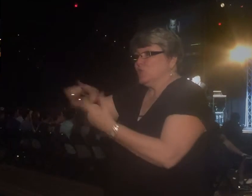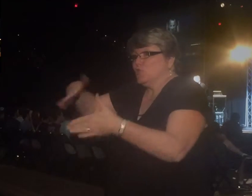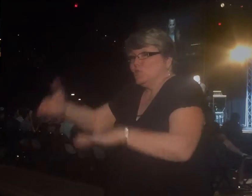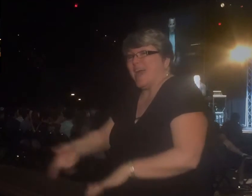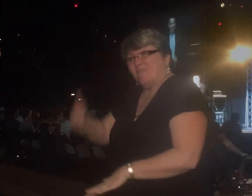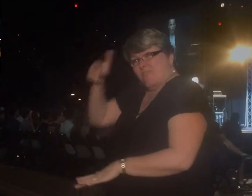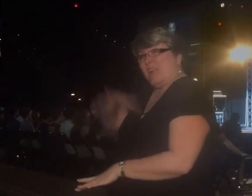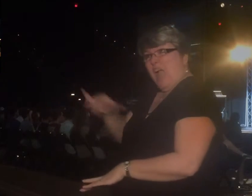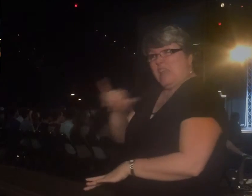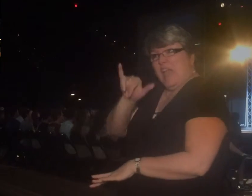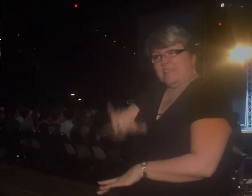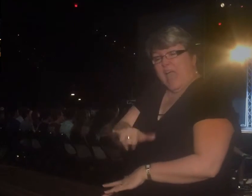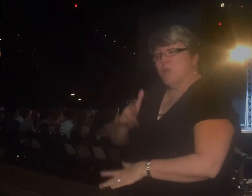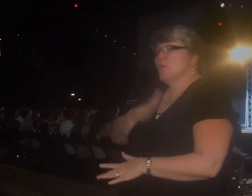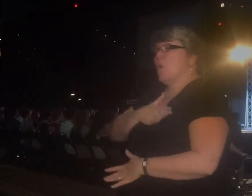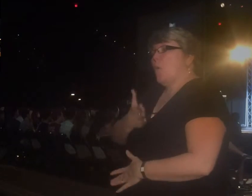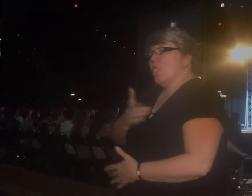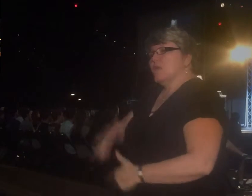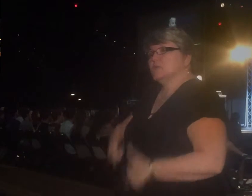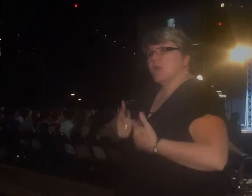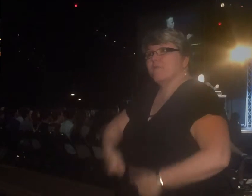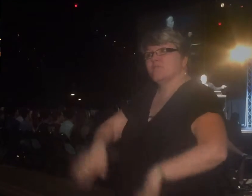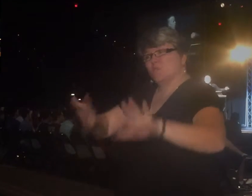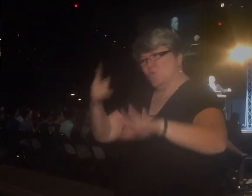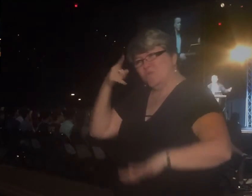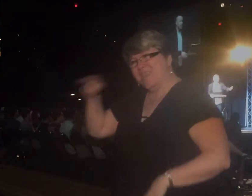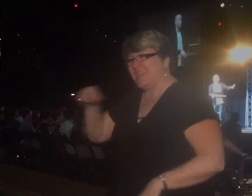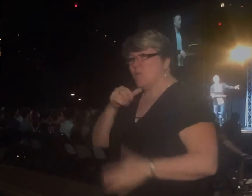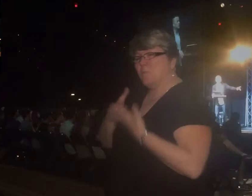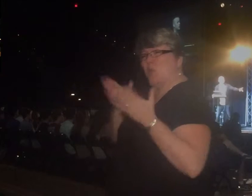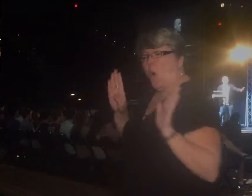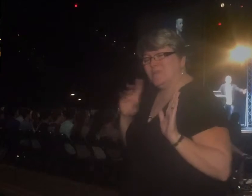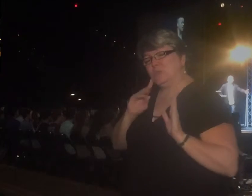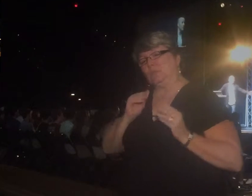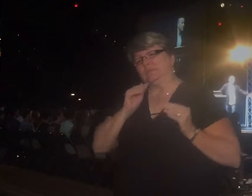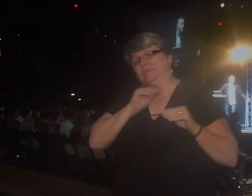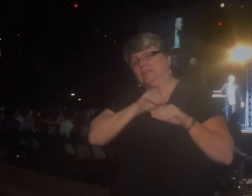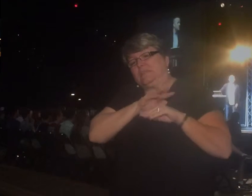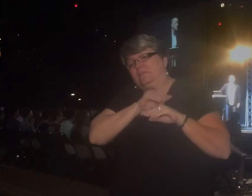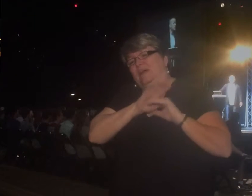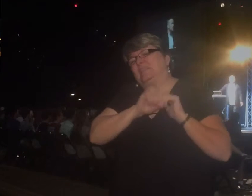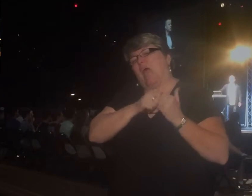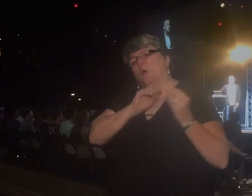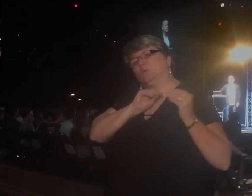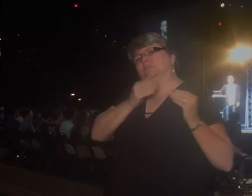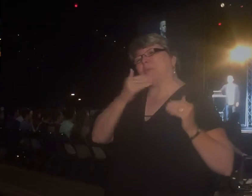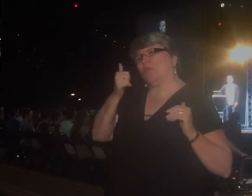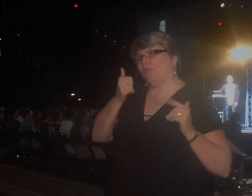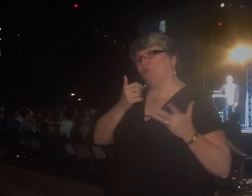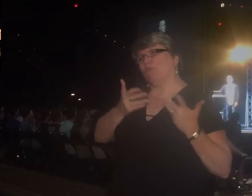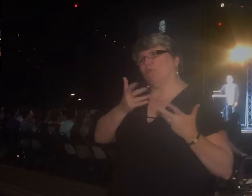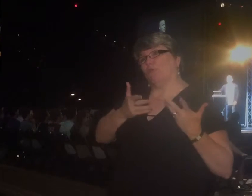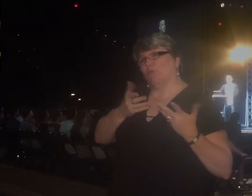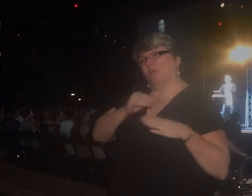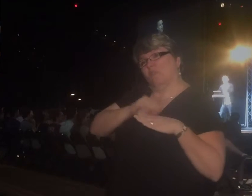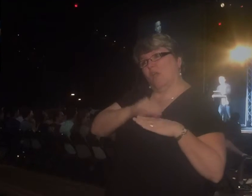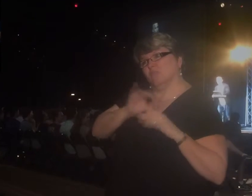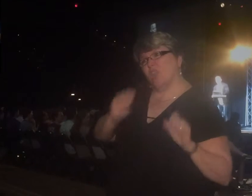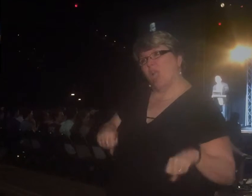and health until death do you part, if you've got a guy like that who will lay down his life for you, do you think he won't be open to some pointers on how to kiss?